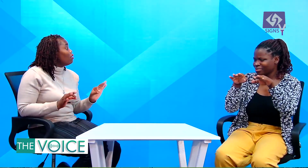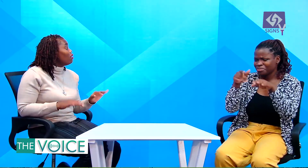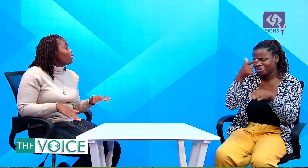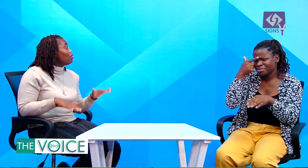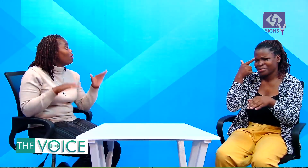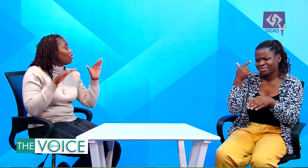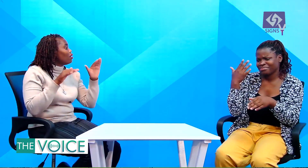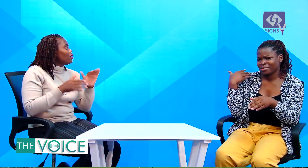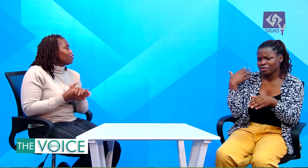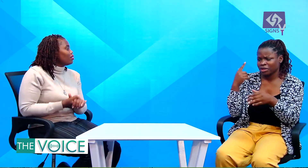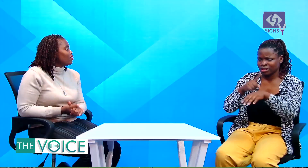year.